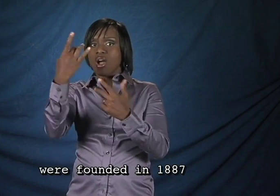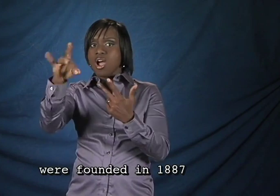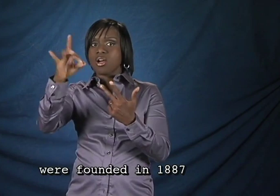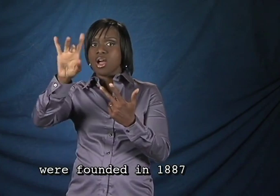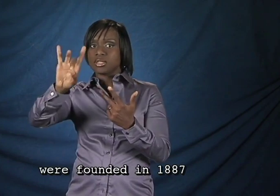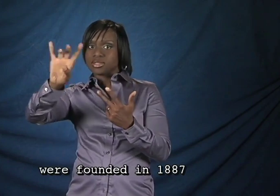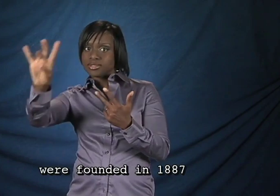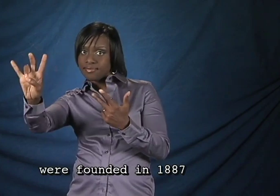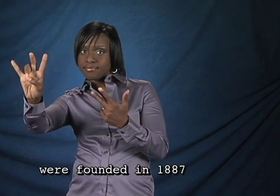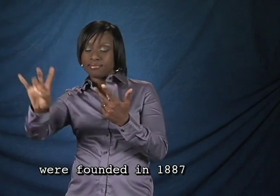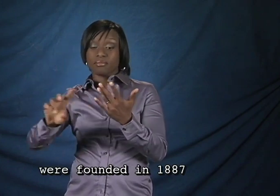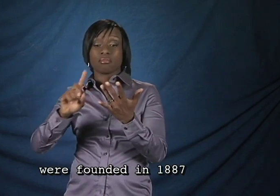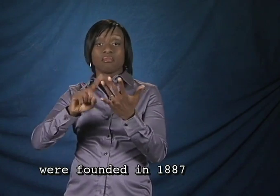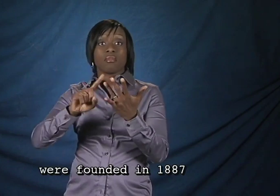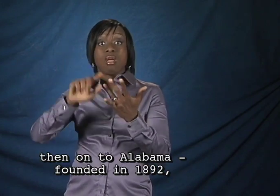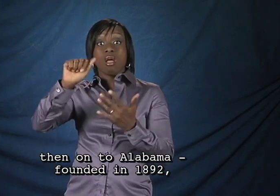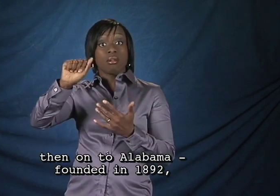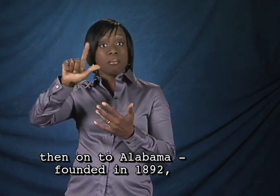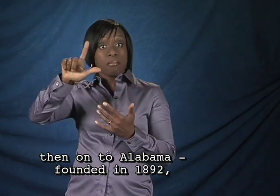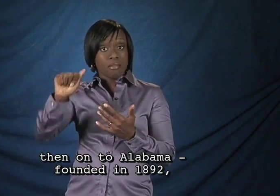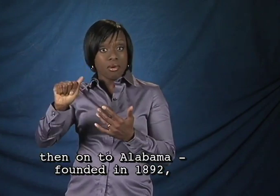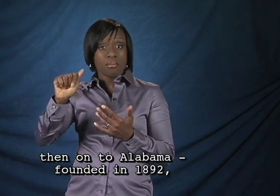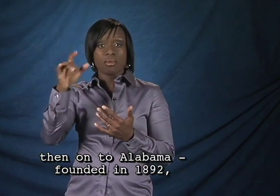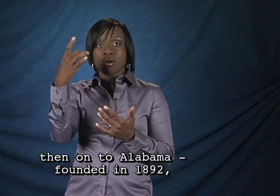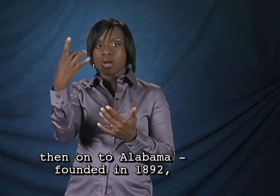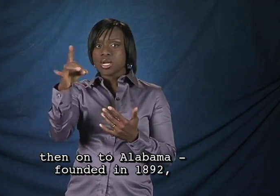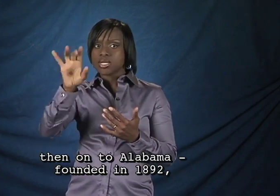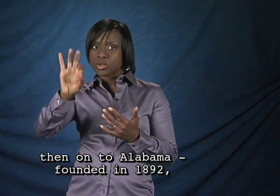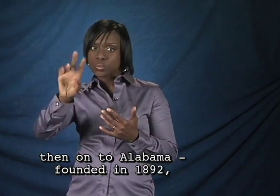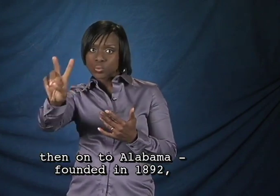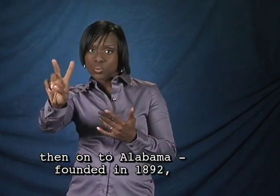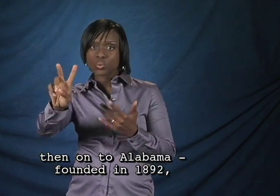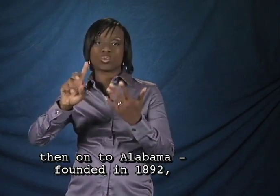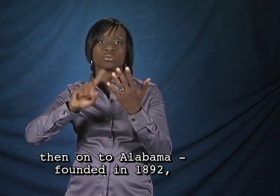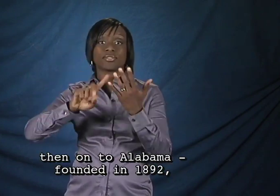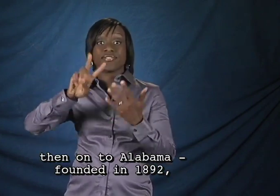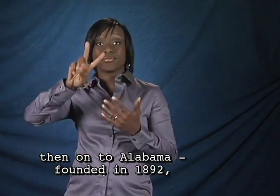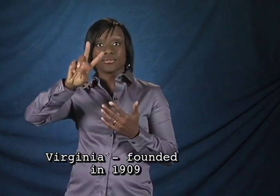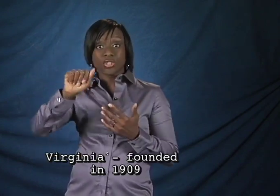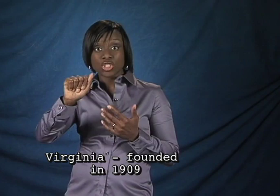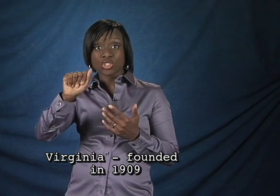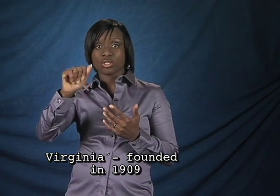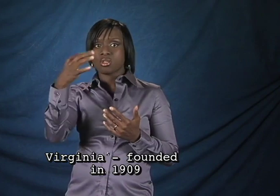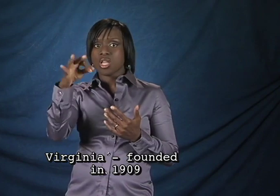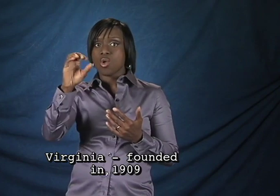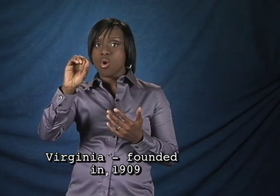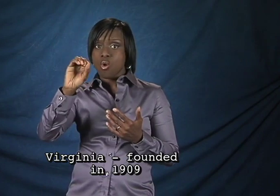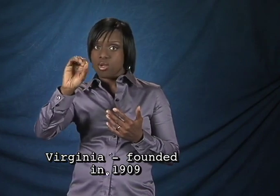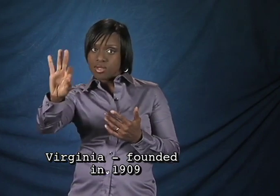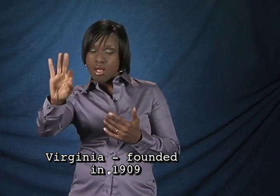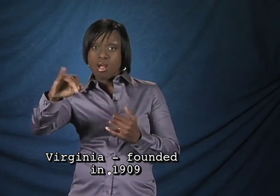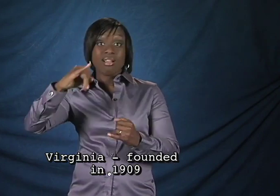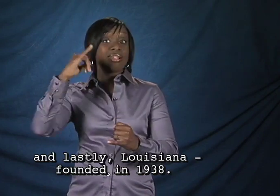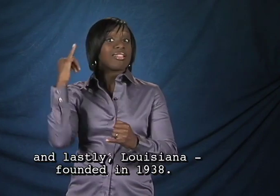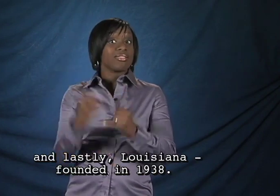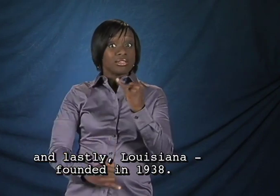whose schools were founded in 1887, then on to Alabama, founded in 1892, Virginia, founded in 1909, and